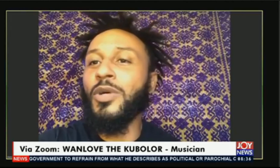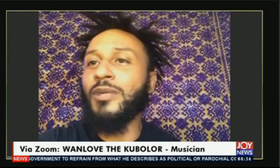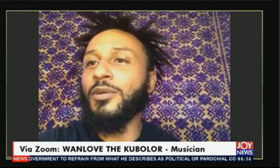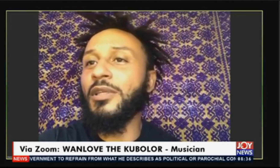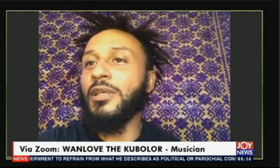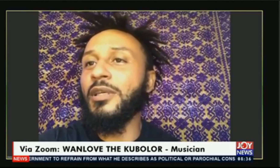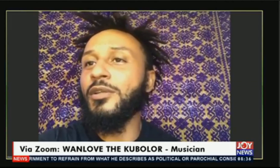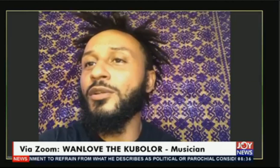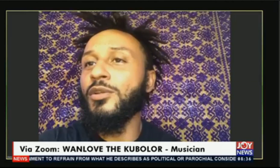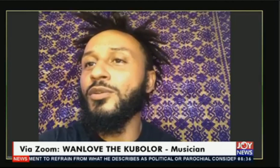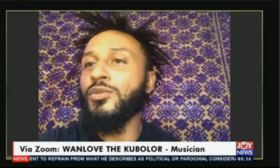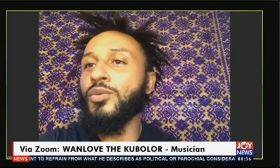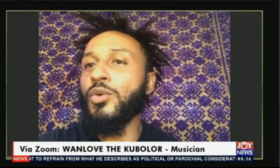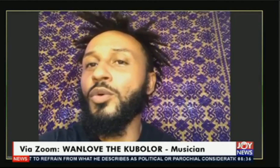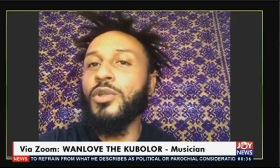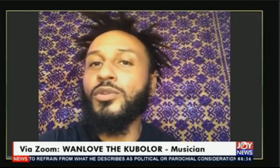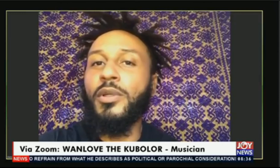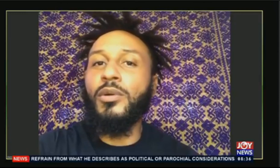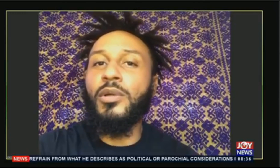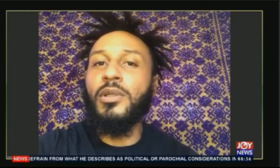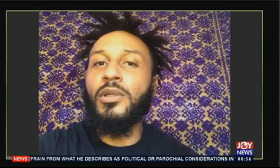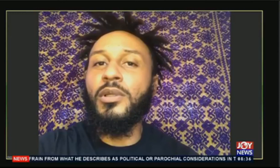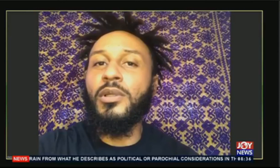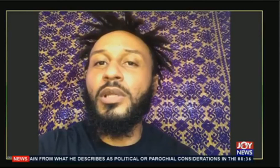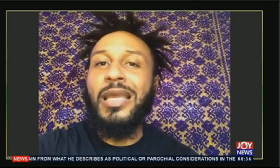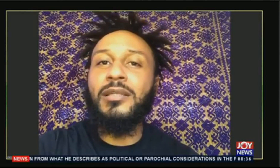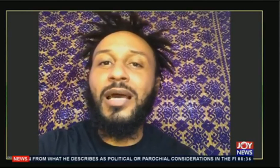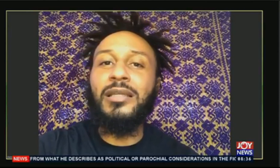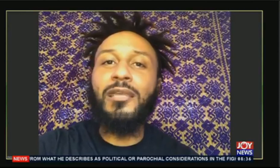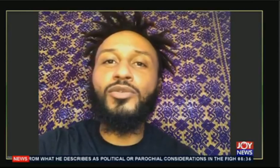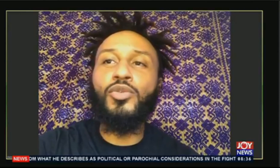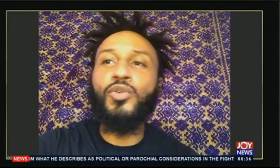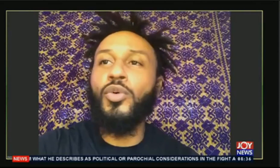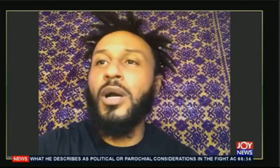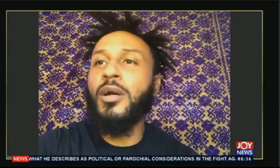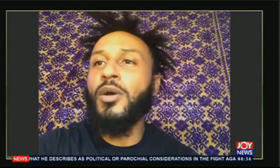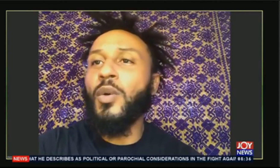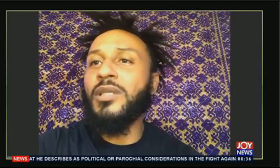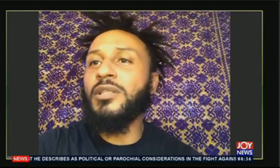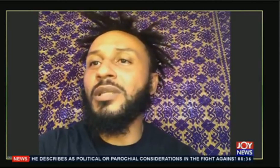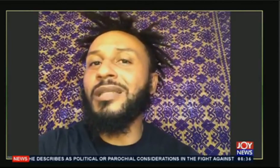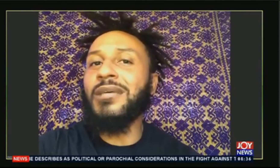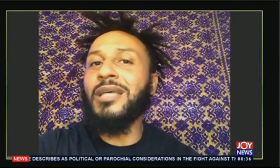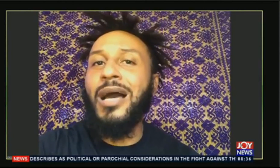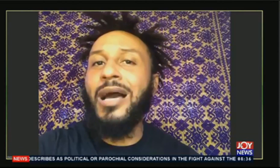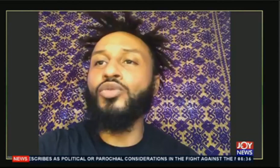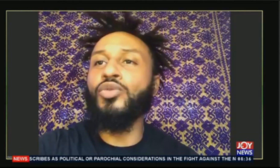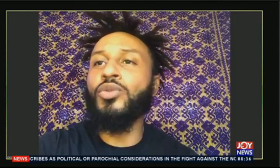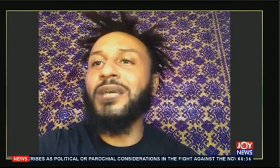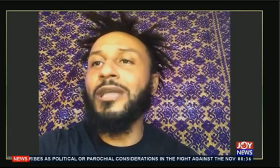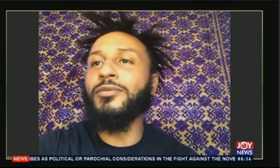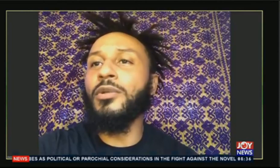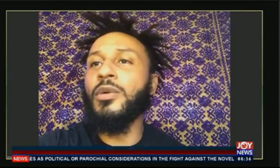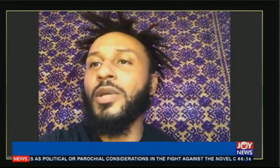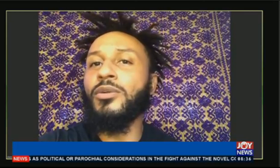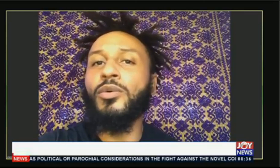who cannot hear to know what's going on. And I'd like to know when she learned how to do the sign